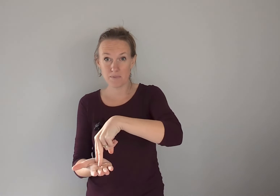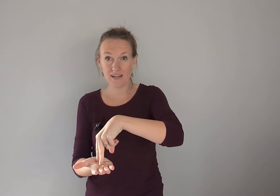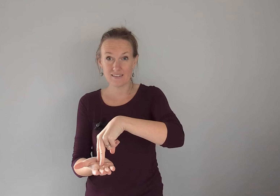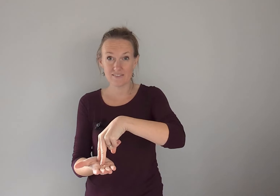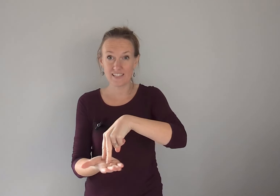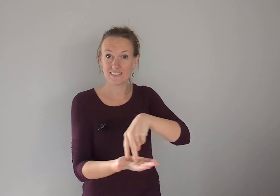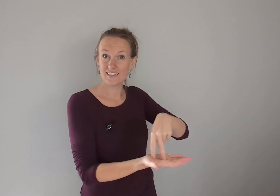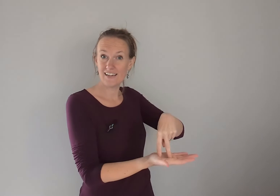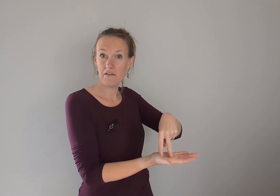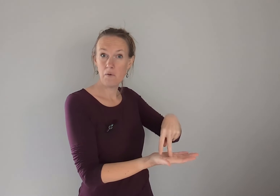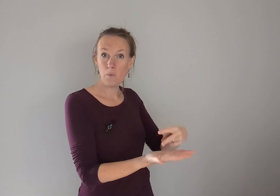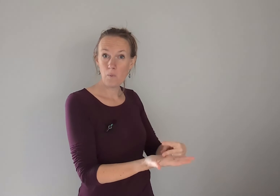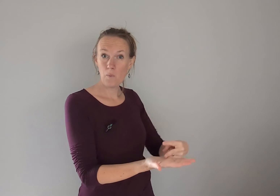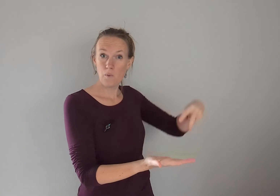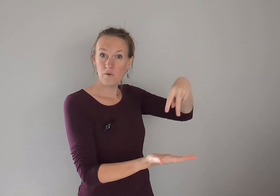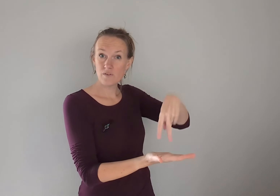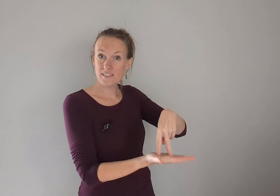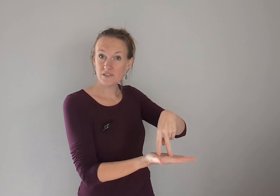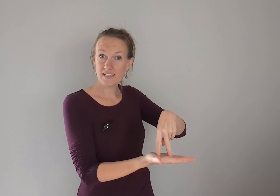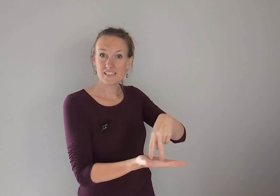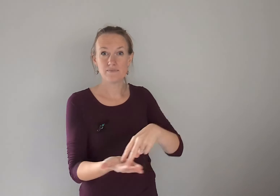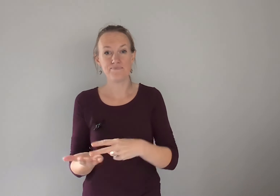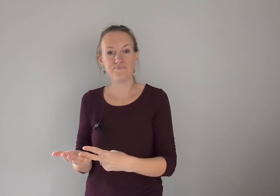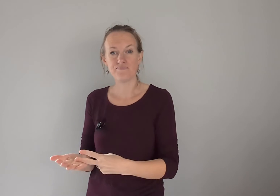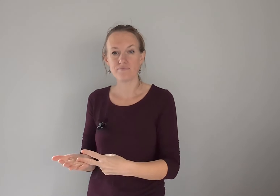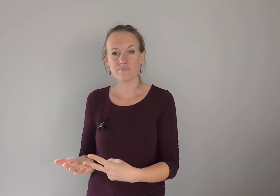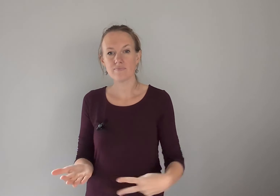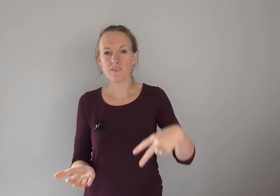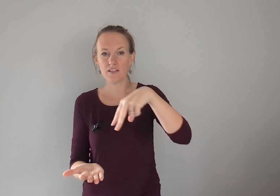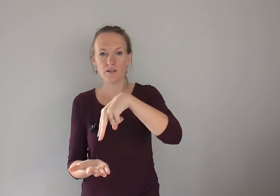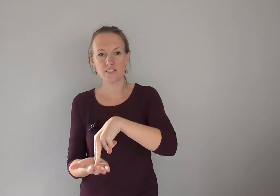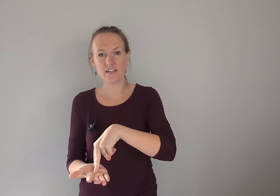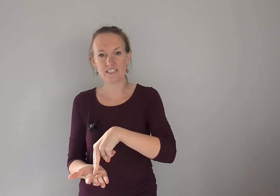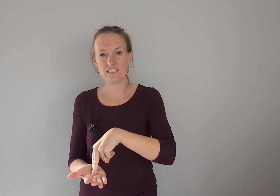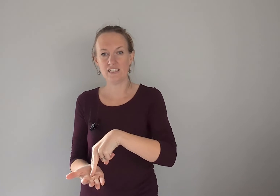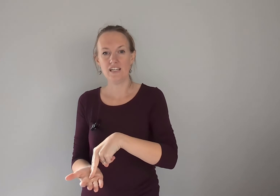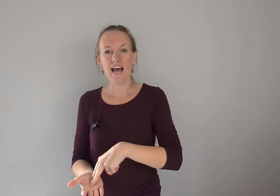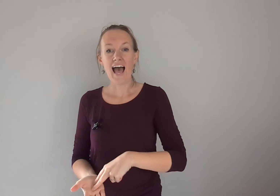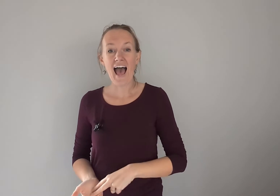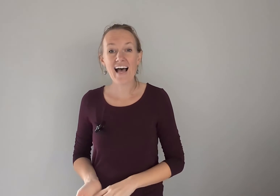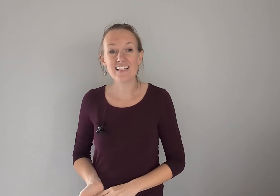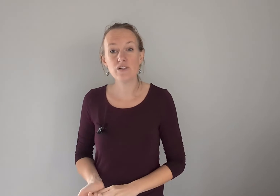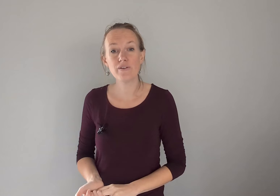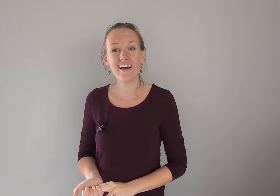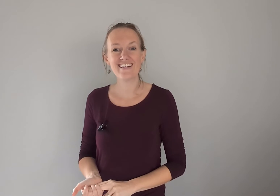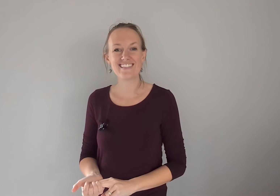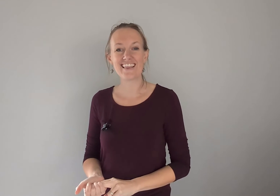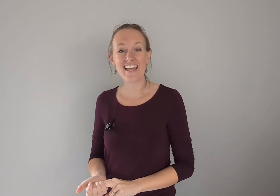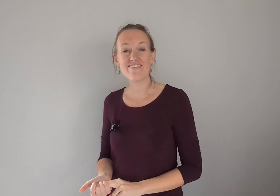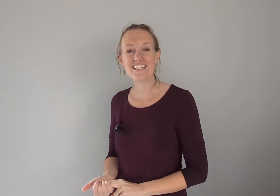back on their feet. Okay? The resurrection. In the resurrection, hallelujah, his life is